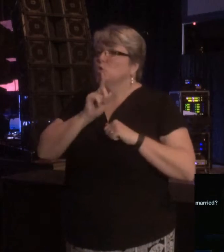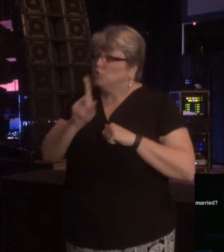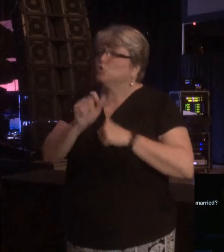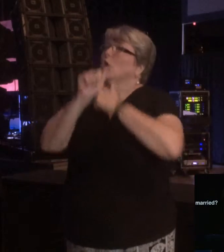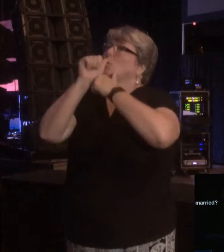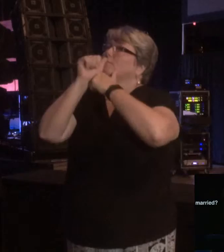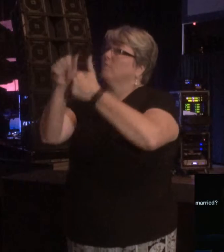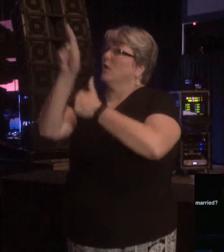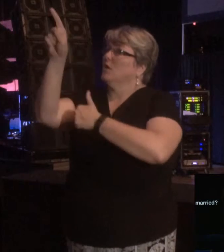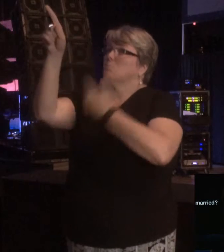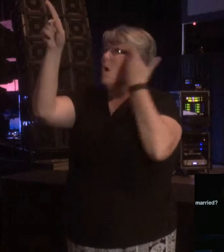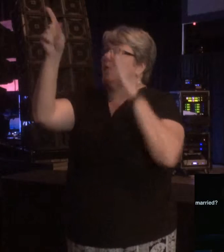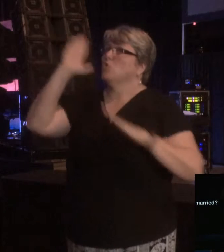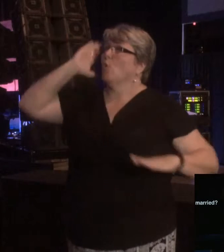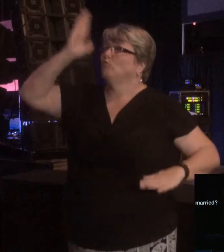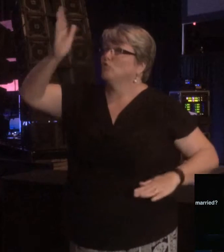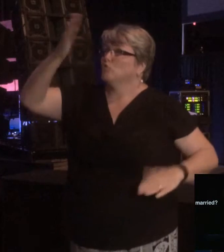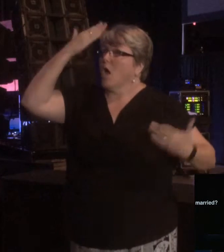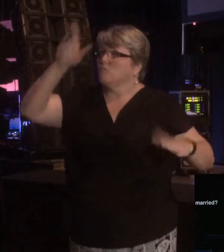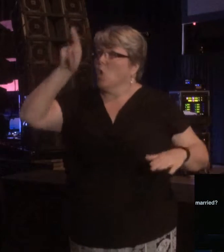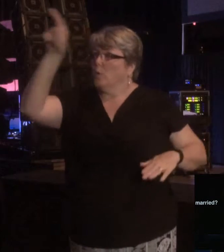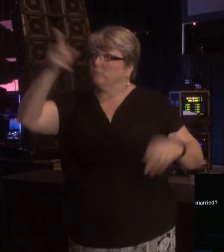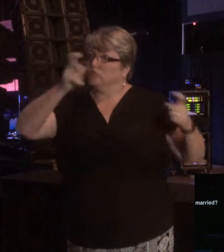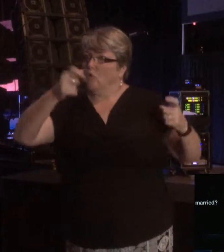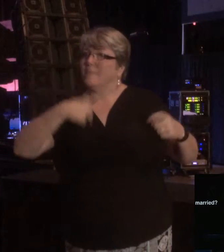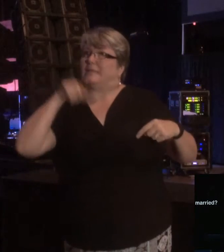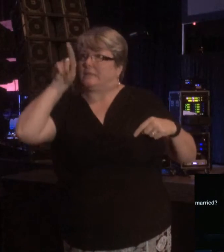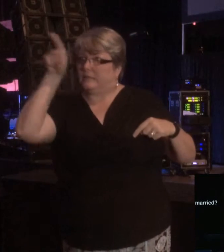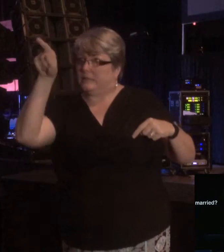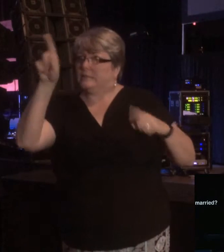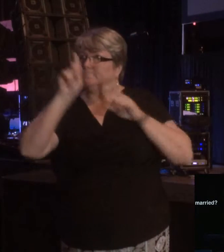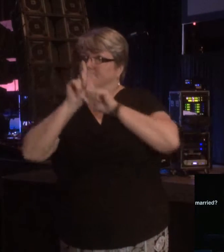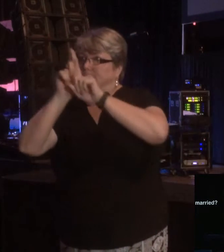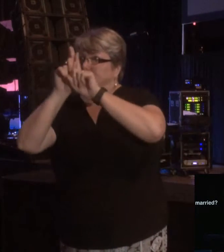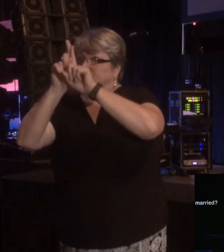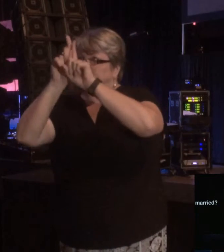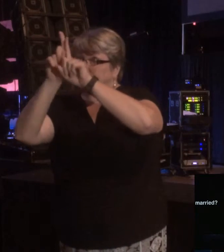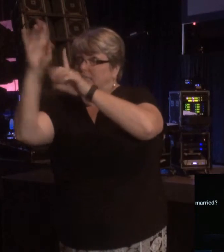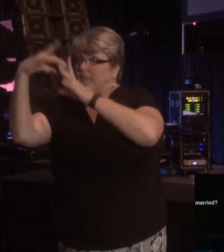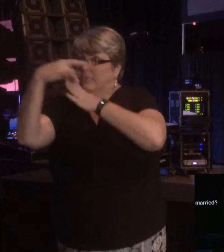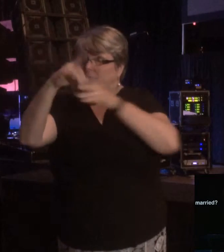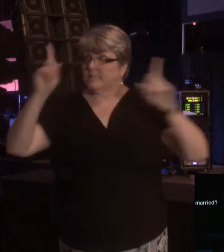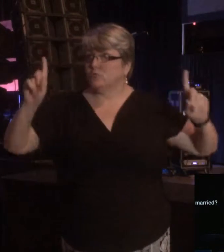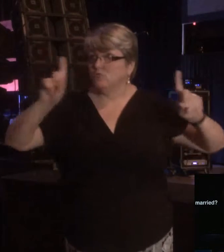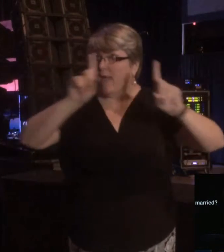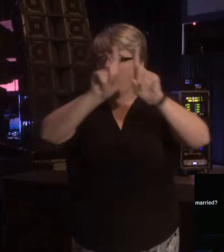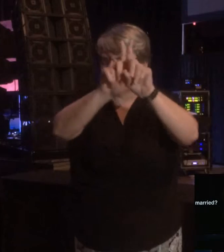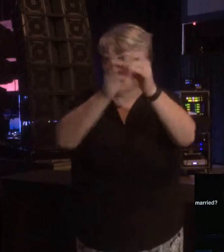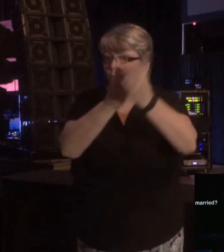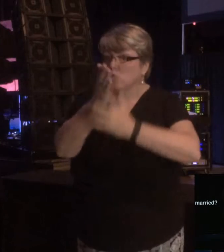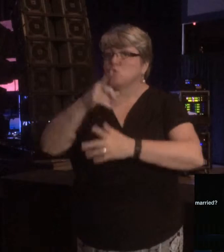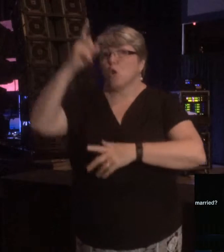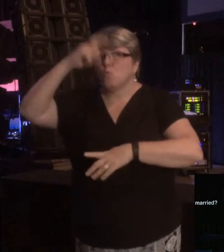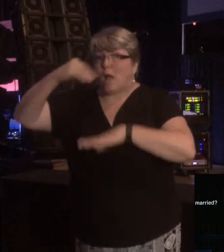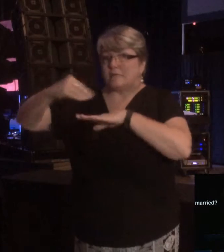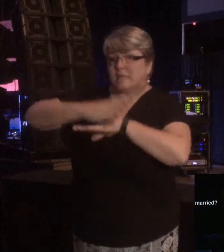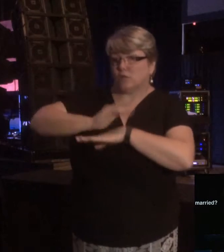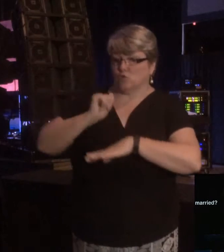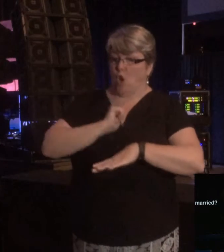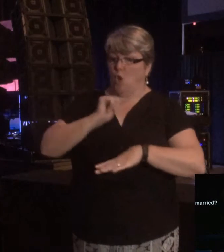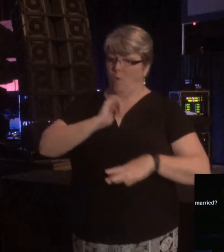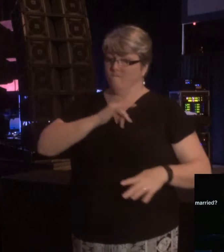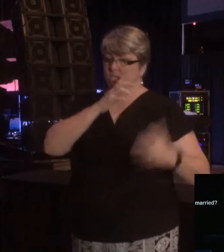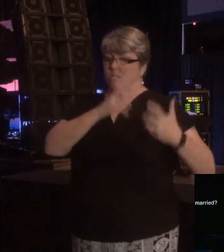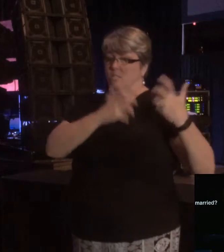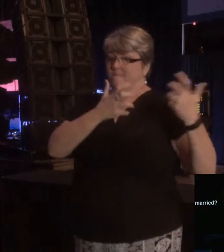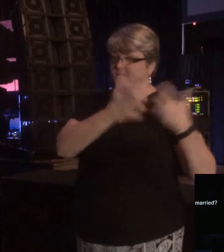and you have the decision in that moment to lie or not. And we didn't, and